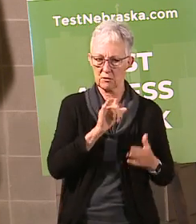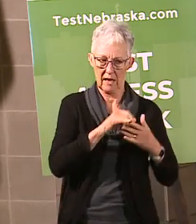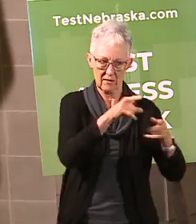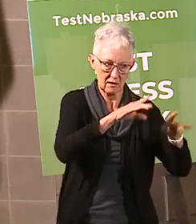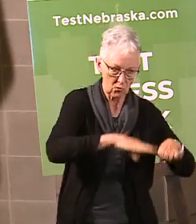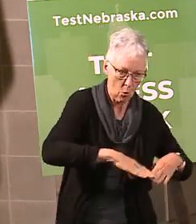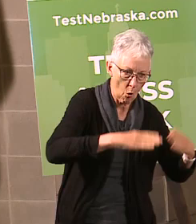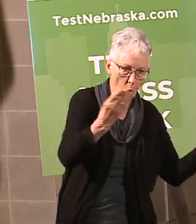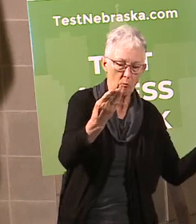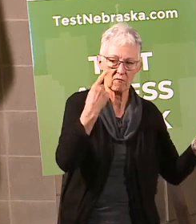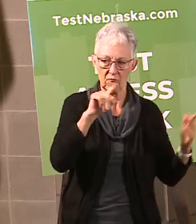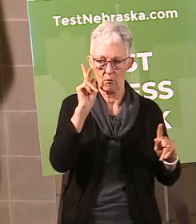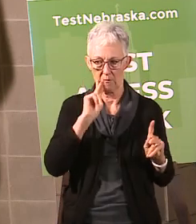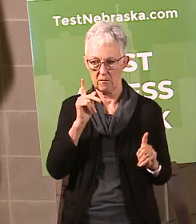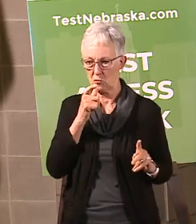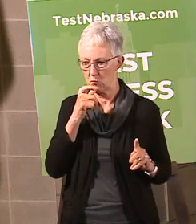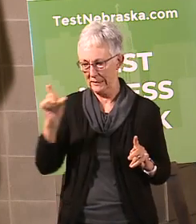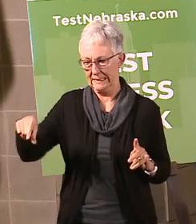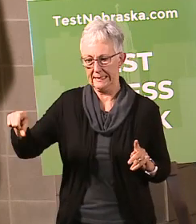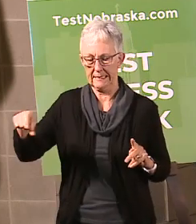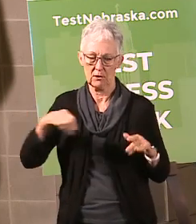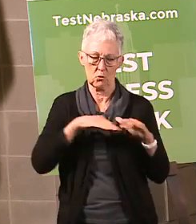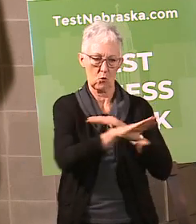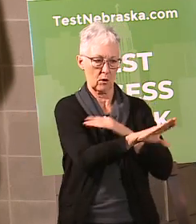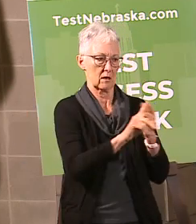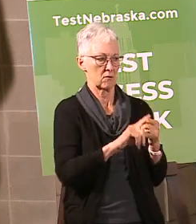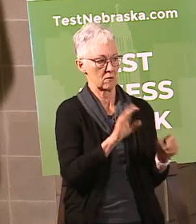smooth election. So thank you to all the poll workers yesterday.